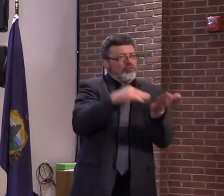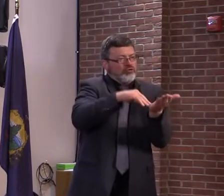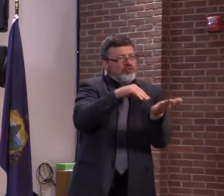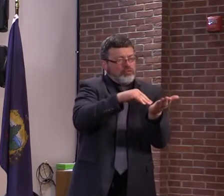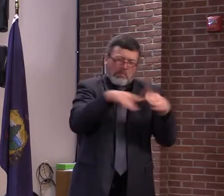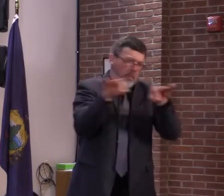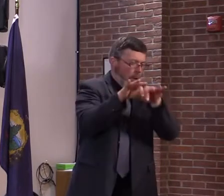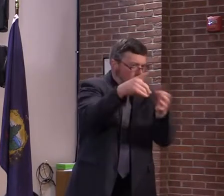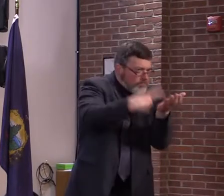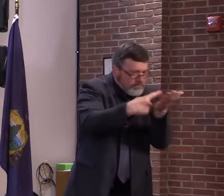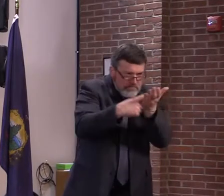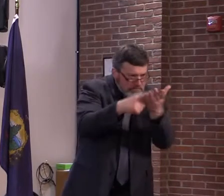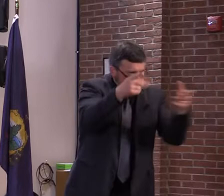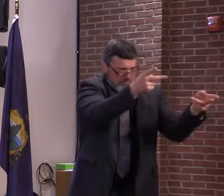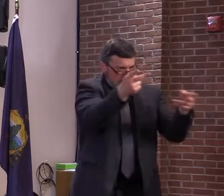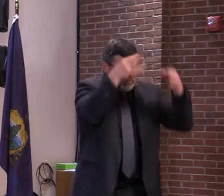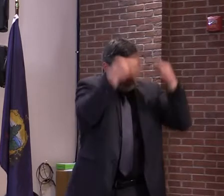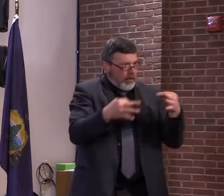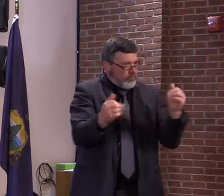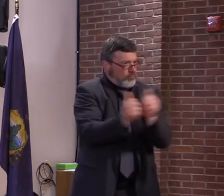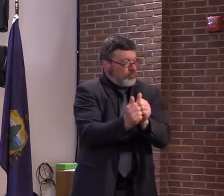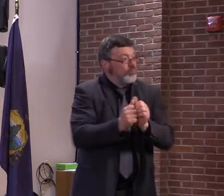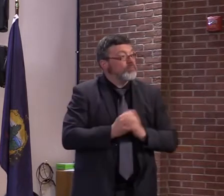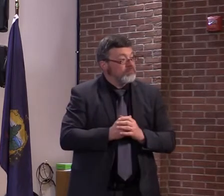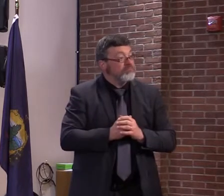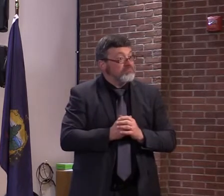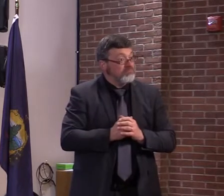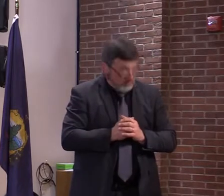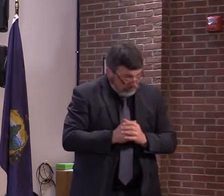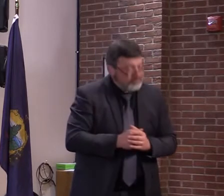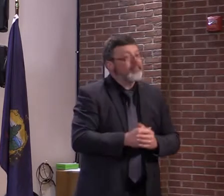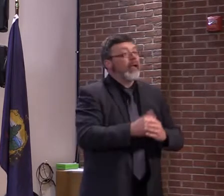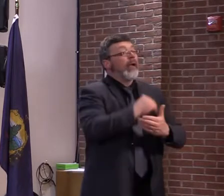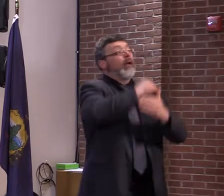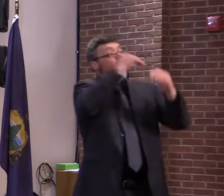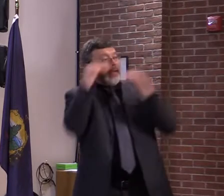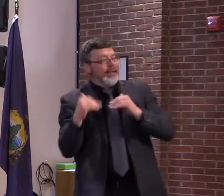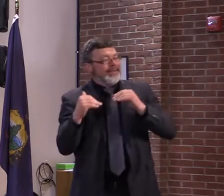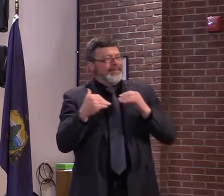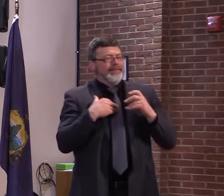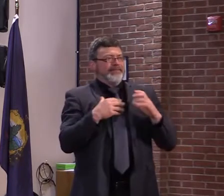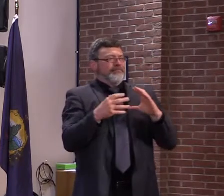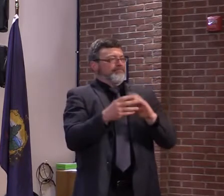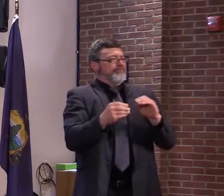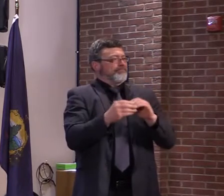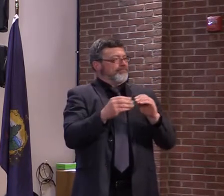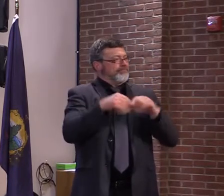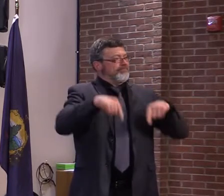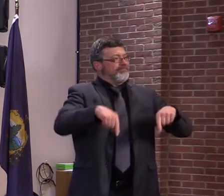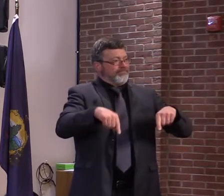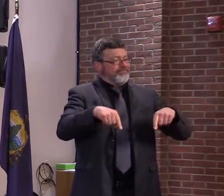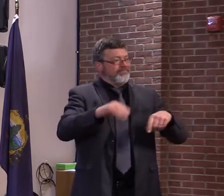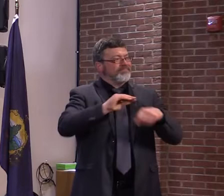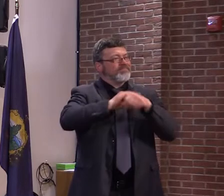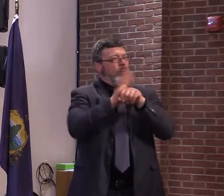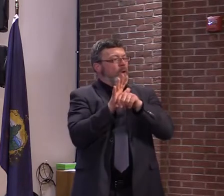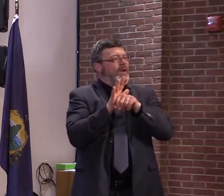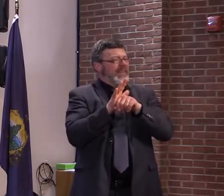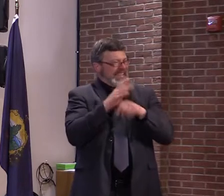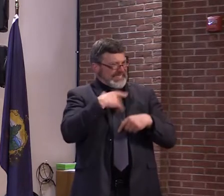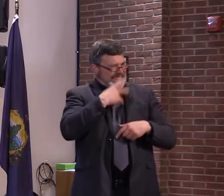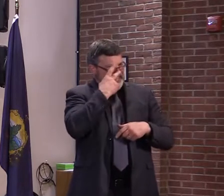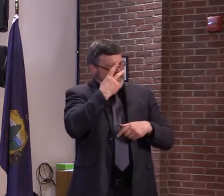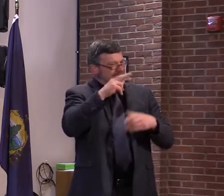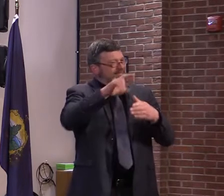And finally, and I've spoken here many times about the impact of the pandemic on many other aspects of our